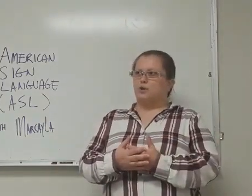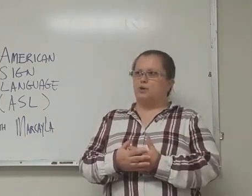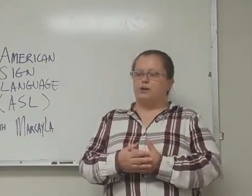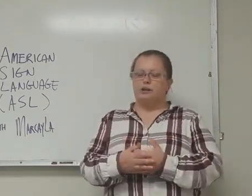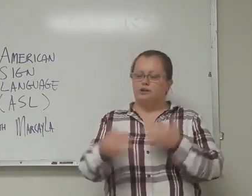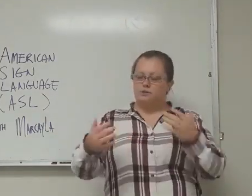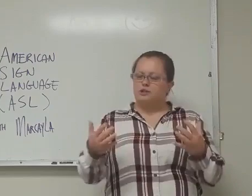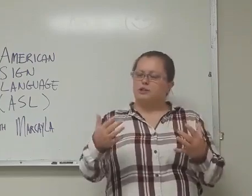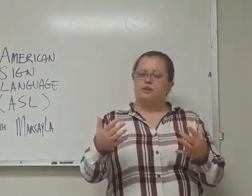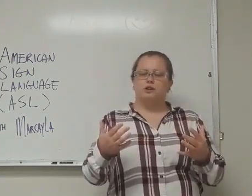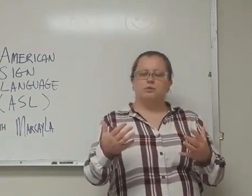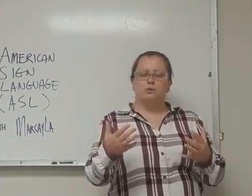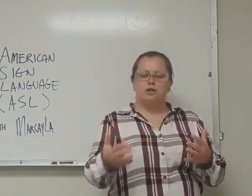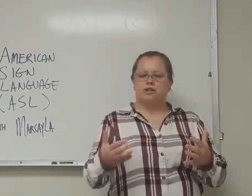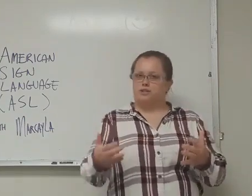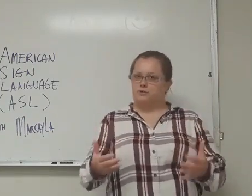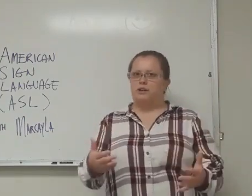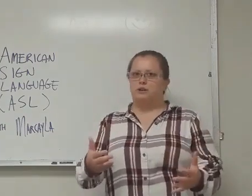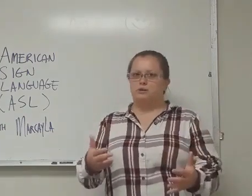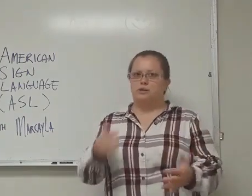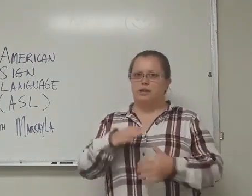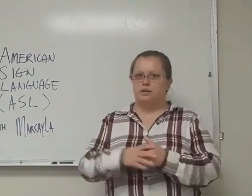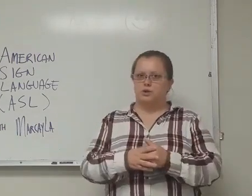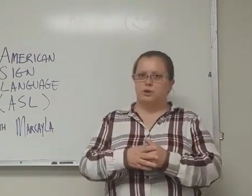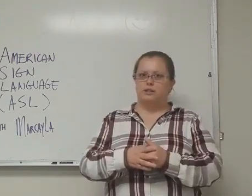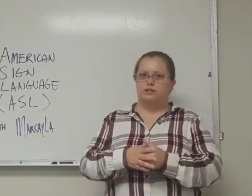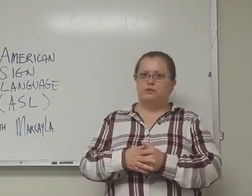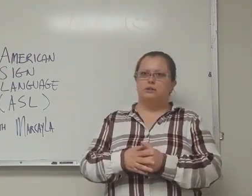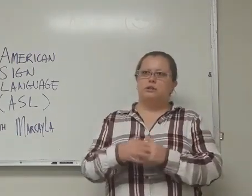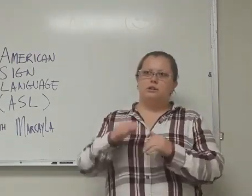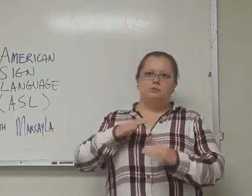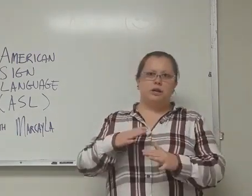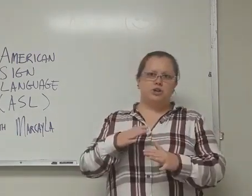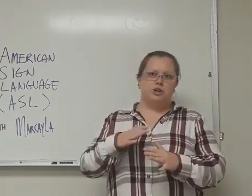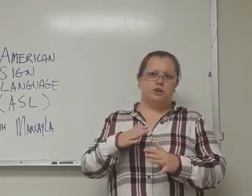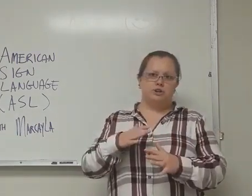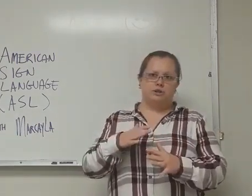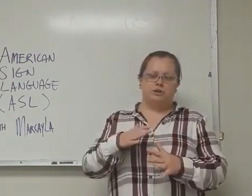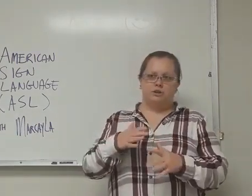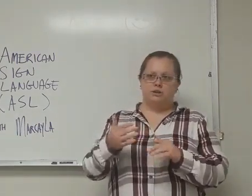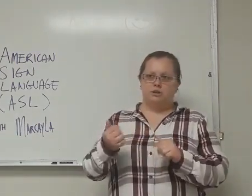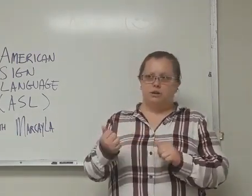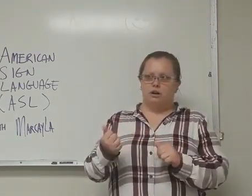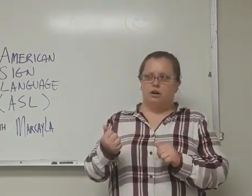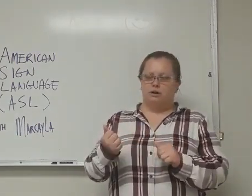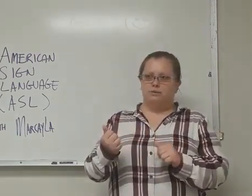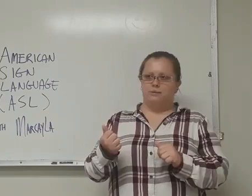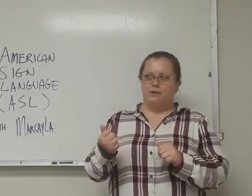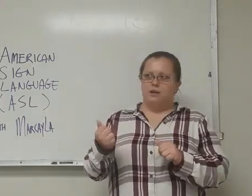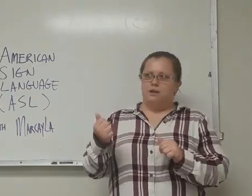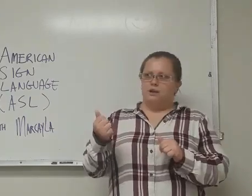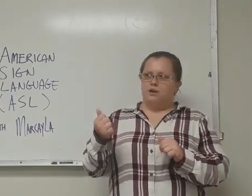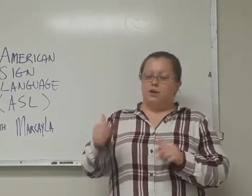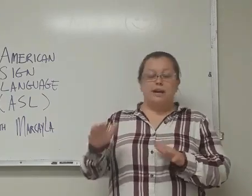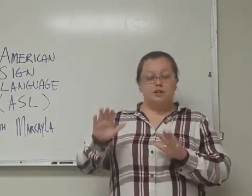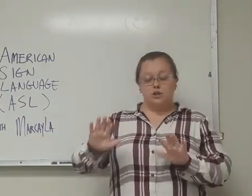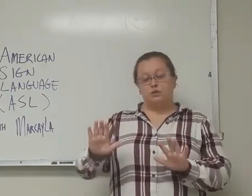So like, especially if you're watching these videos and trying to make sure your hands are in the